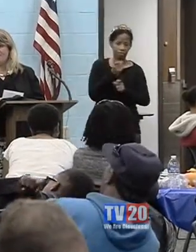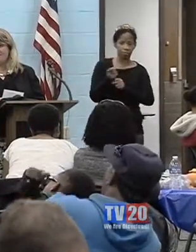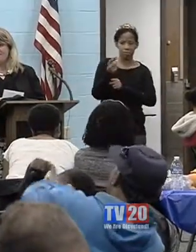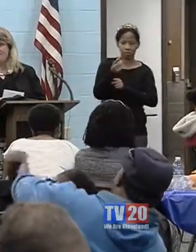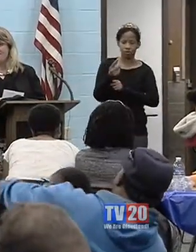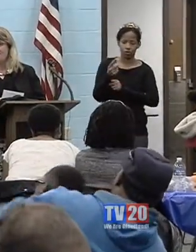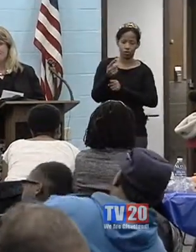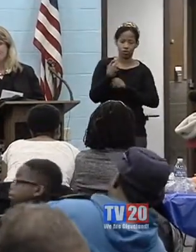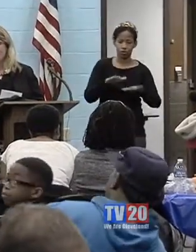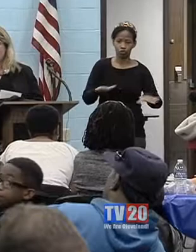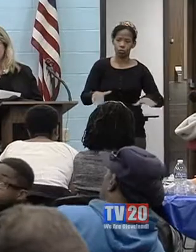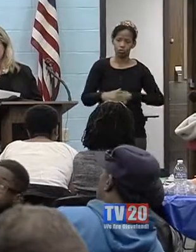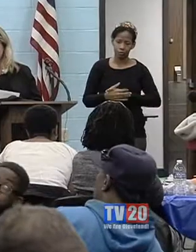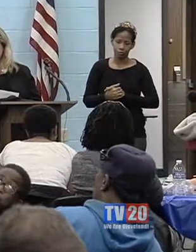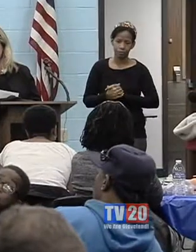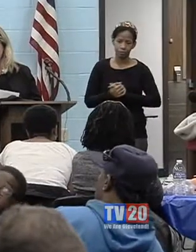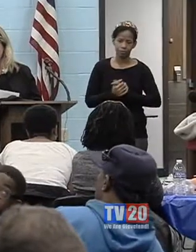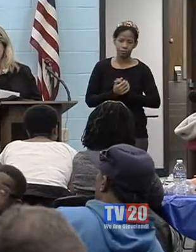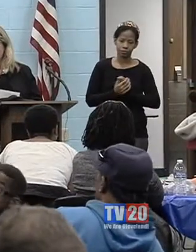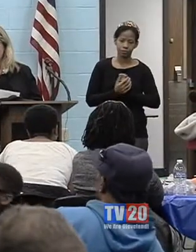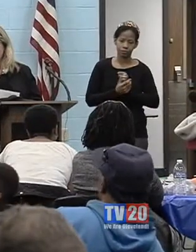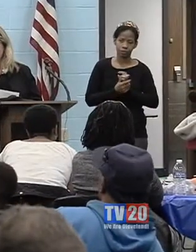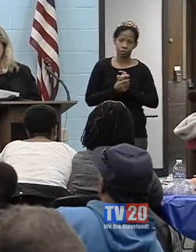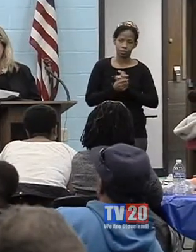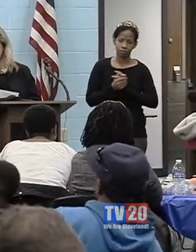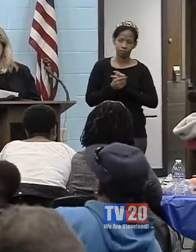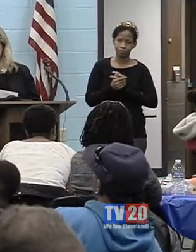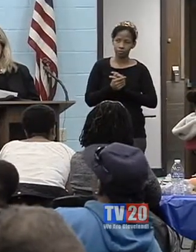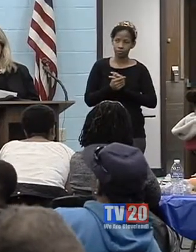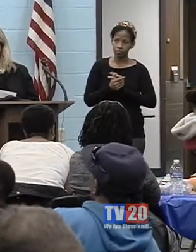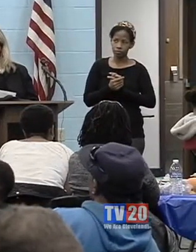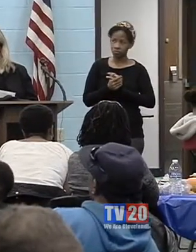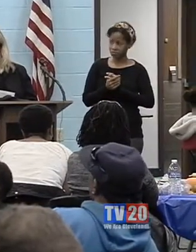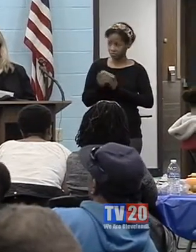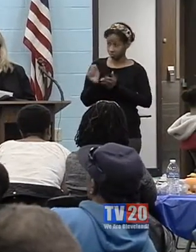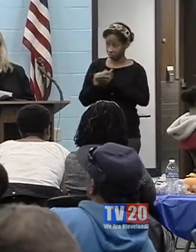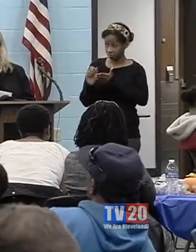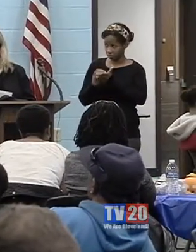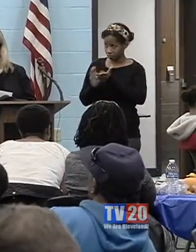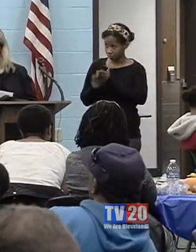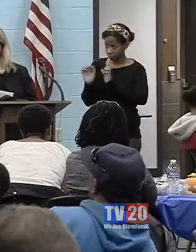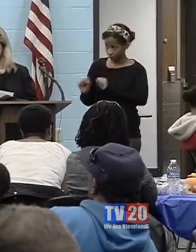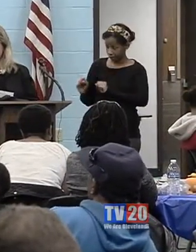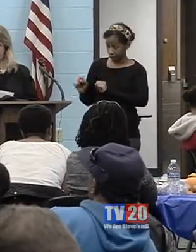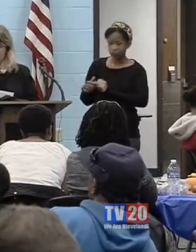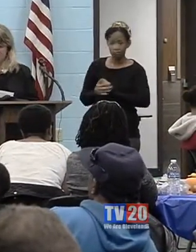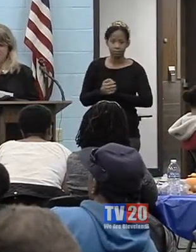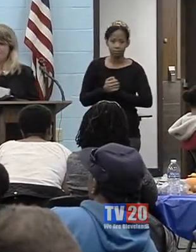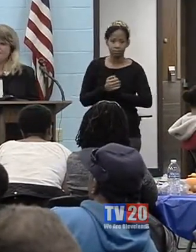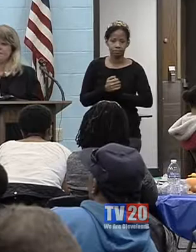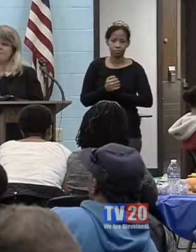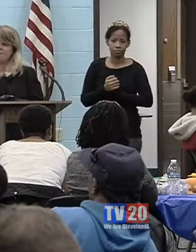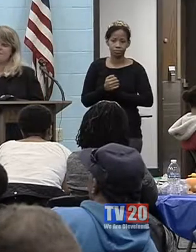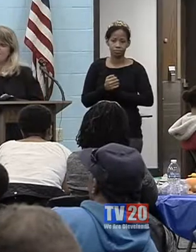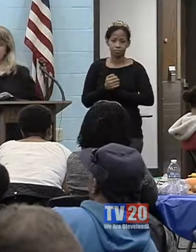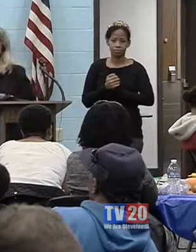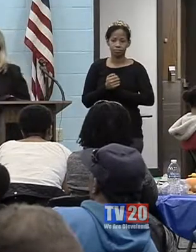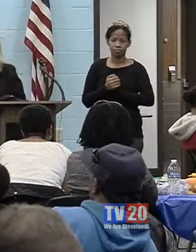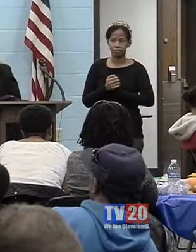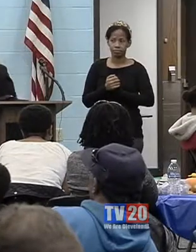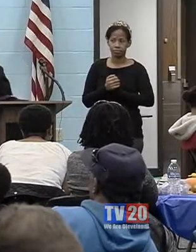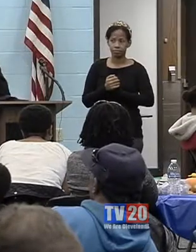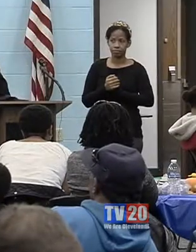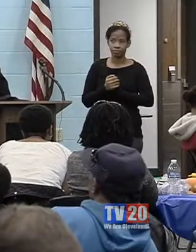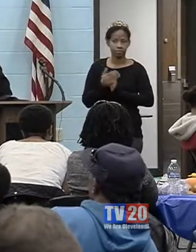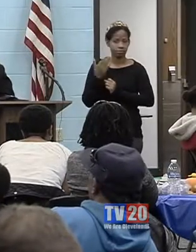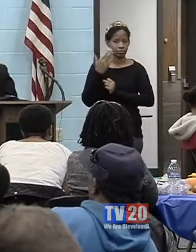Tom. And maybe a white paper or something like that. Yeah. And then we can present it to Eric, because